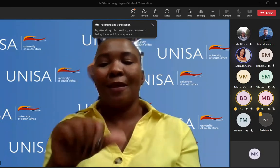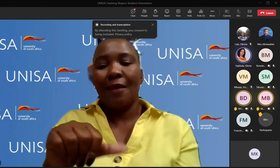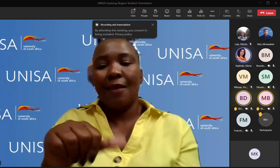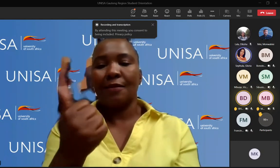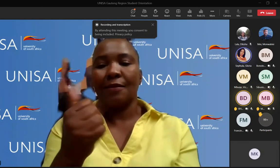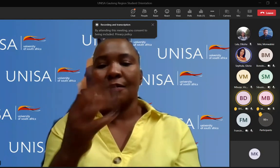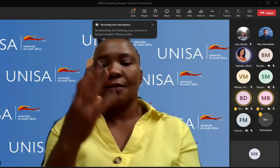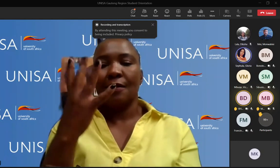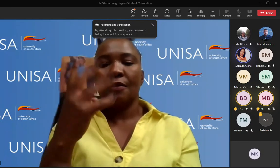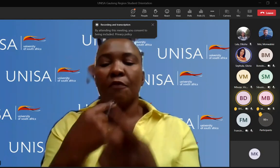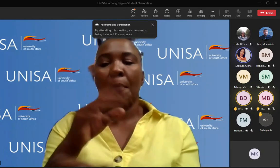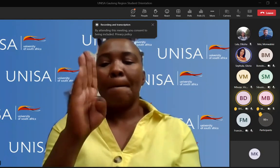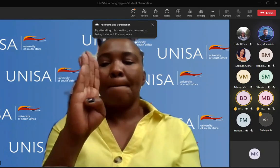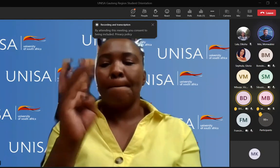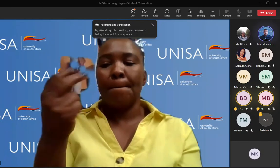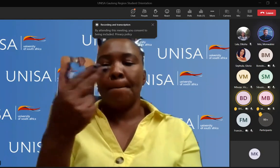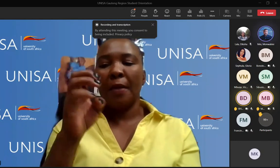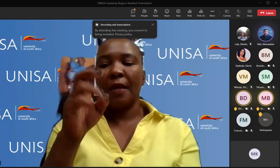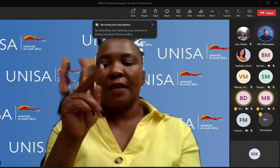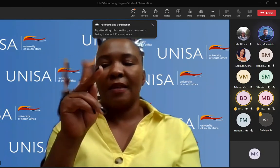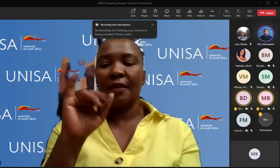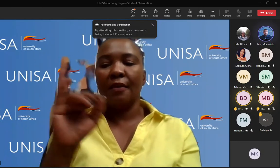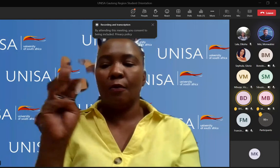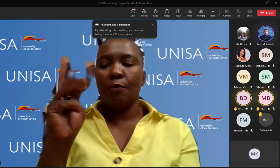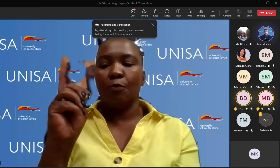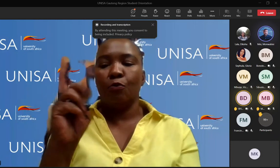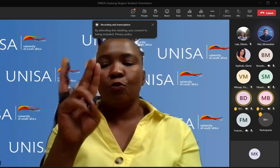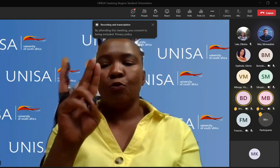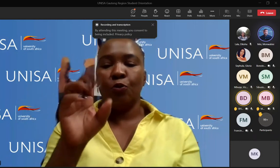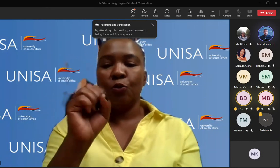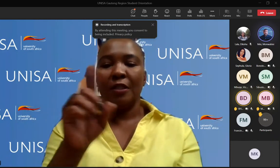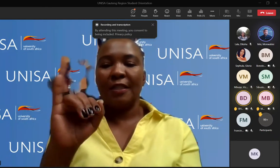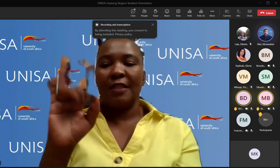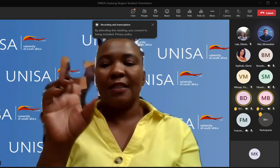from begumuzi diwa okay